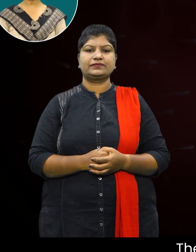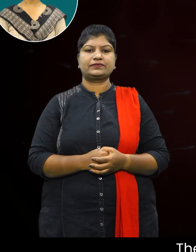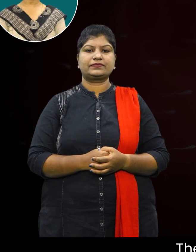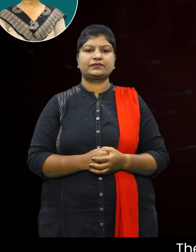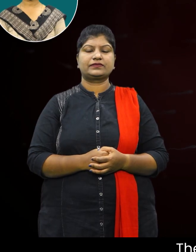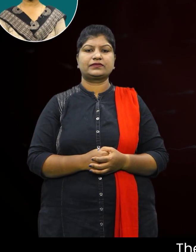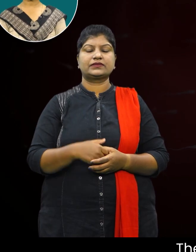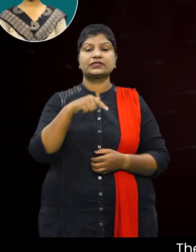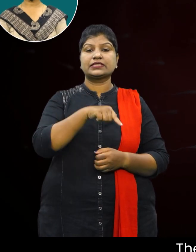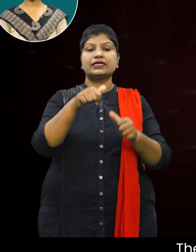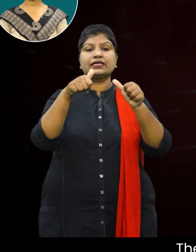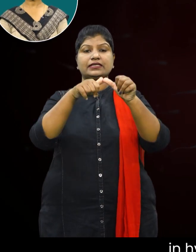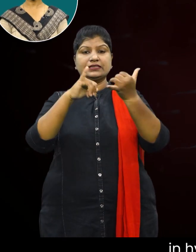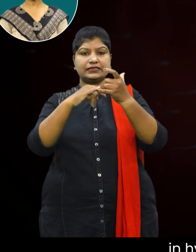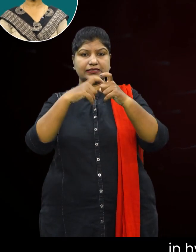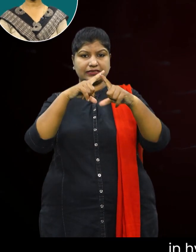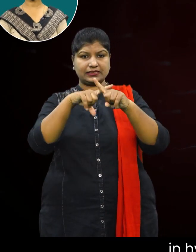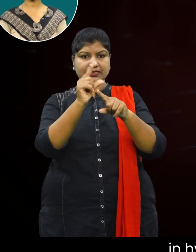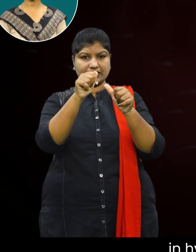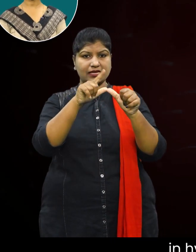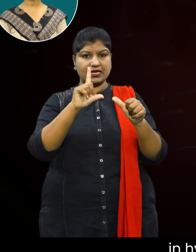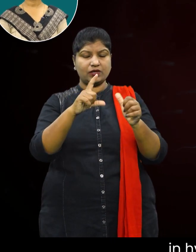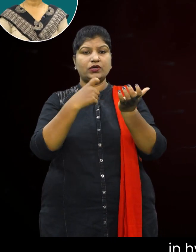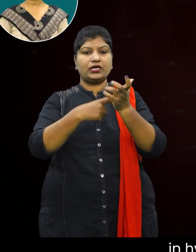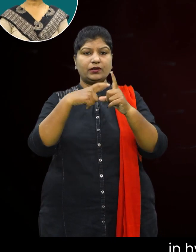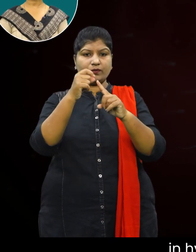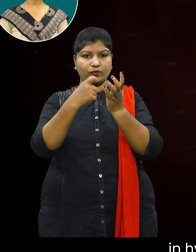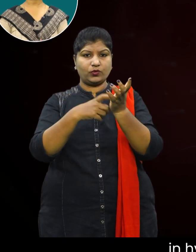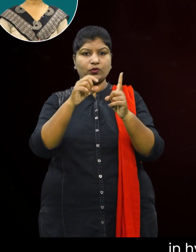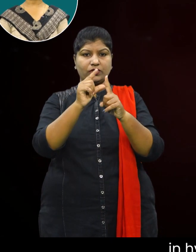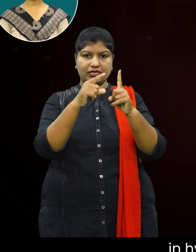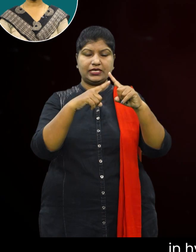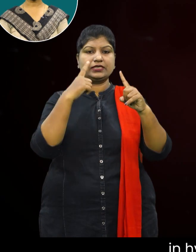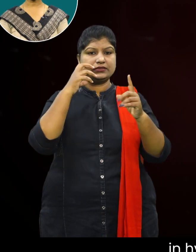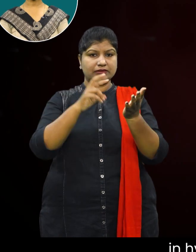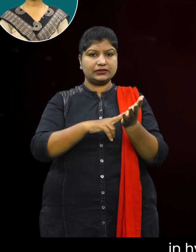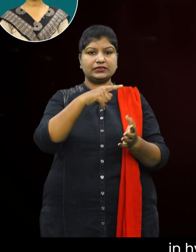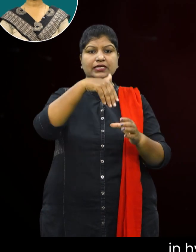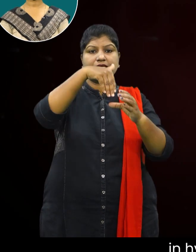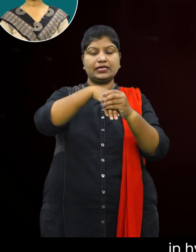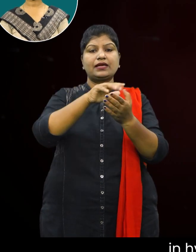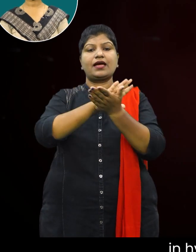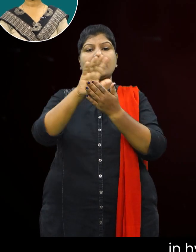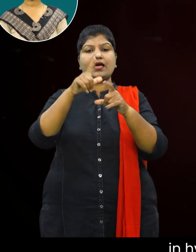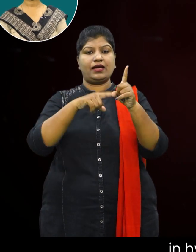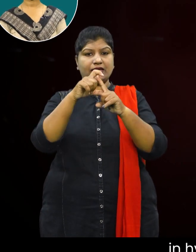The asexual reproduction in Hydra occurs by budding